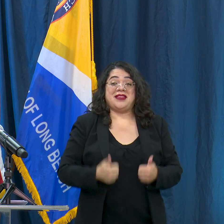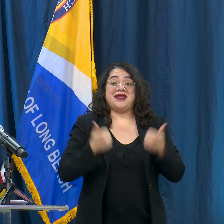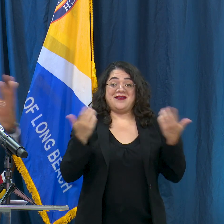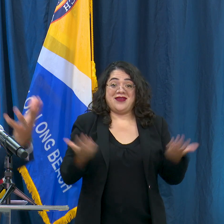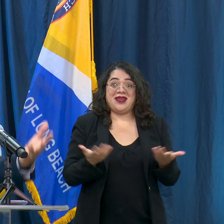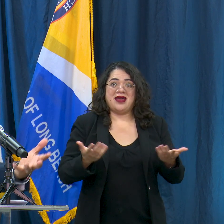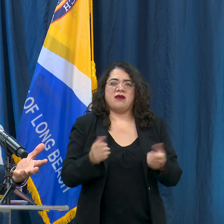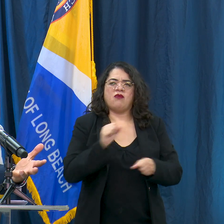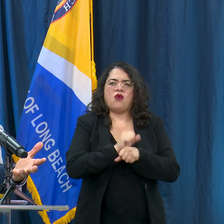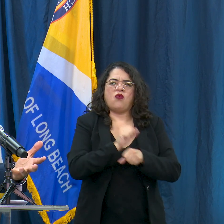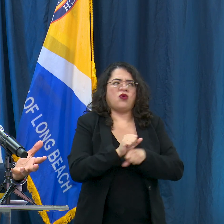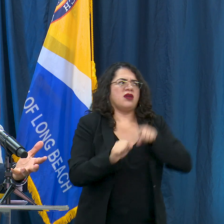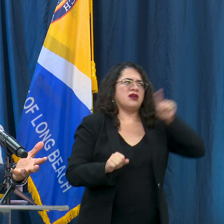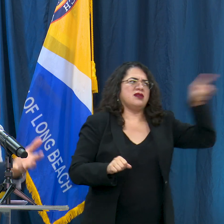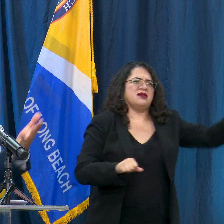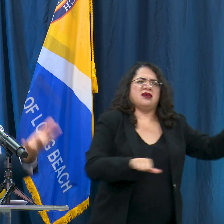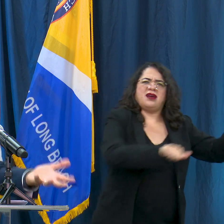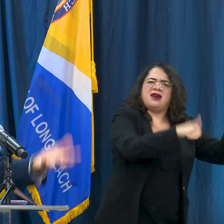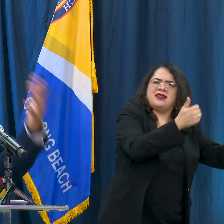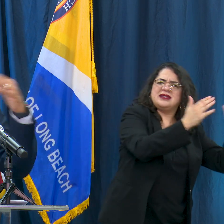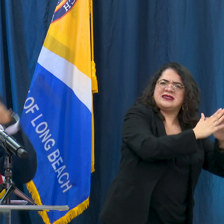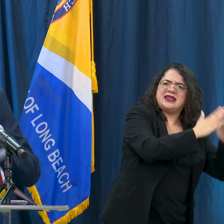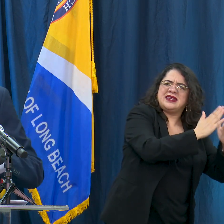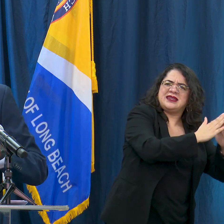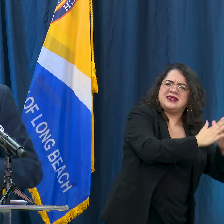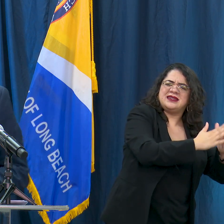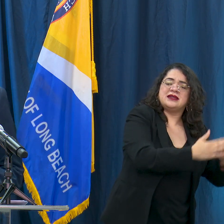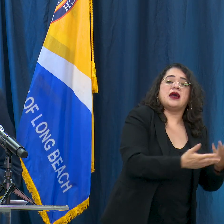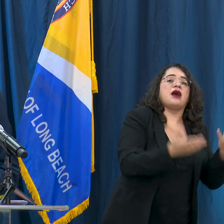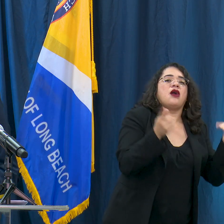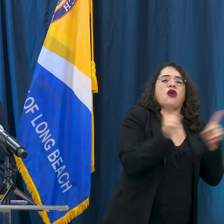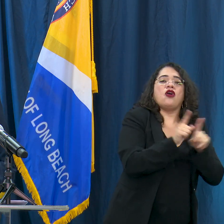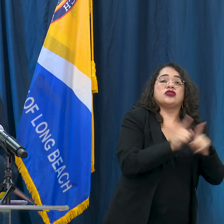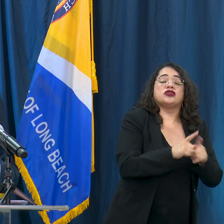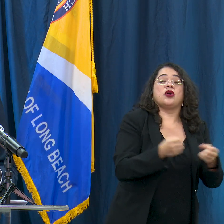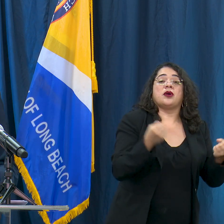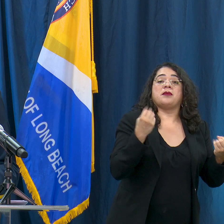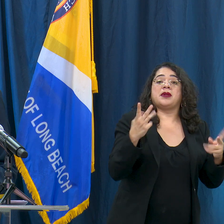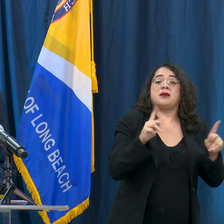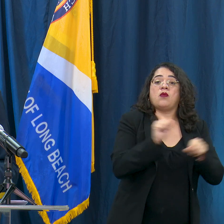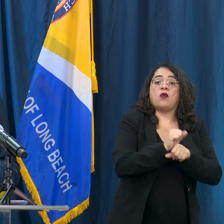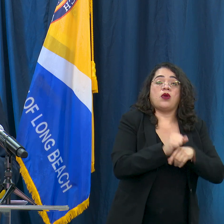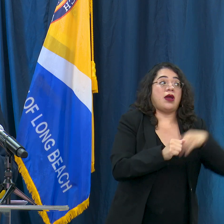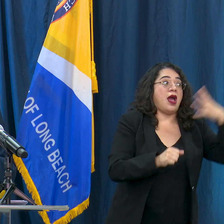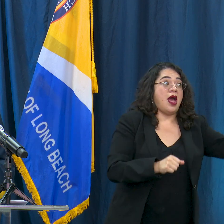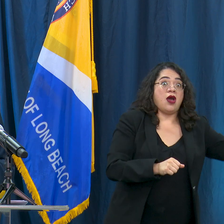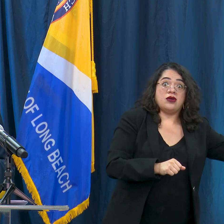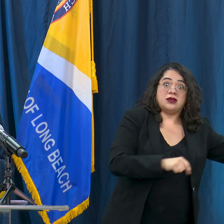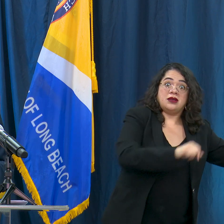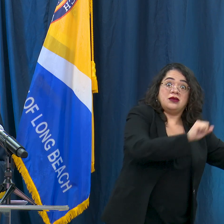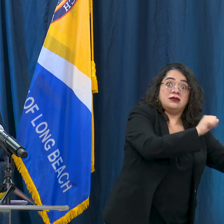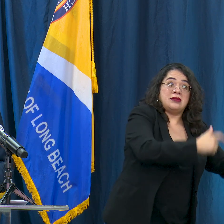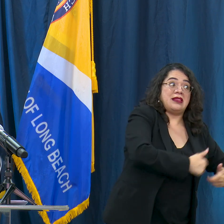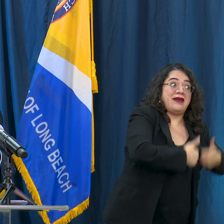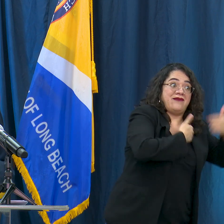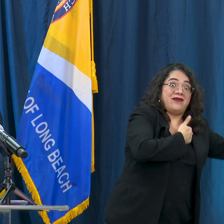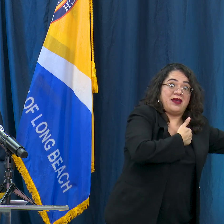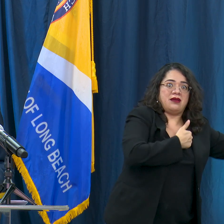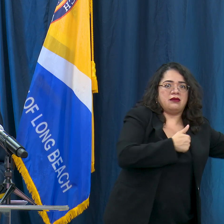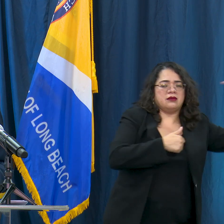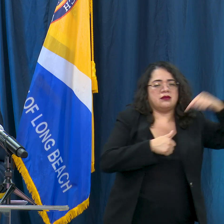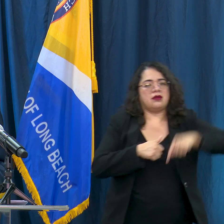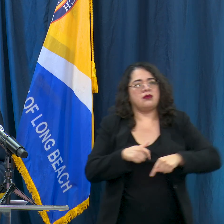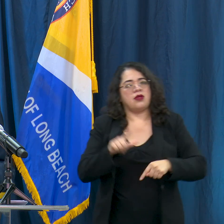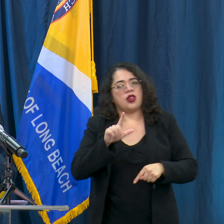folks that work in other cities are also coming into the city and vice versa. And so we have a